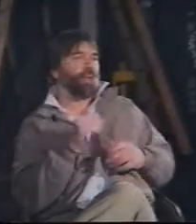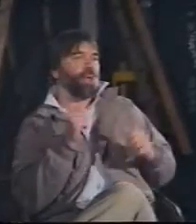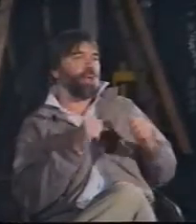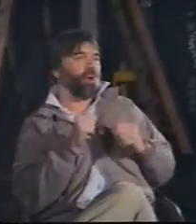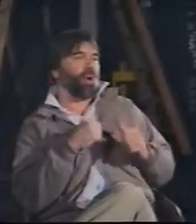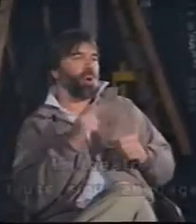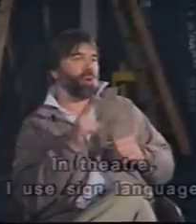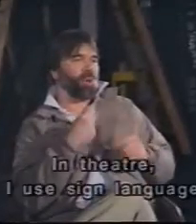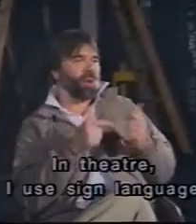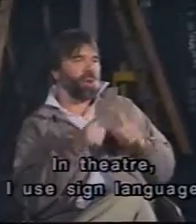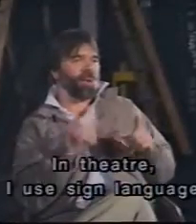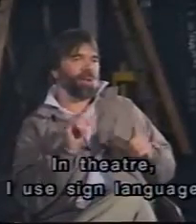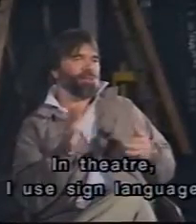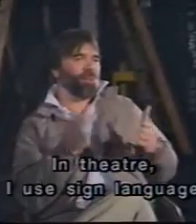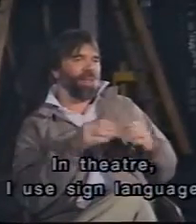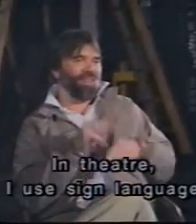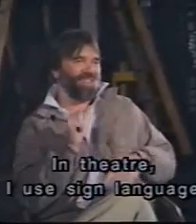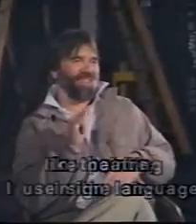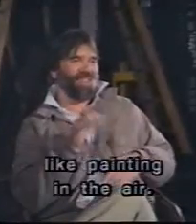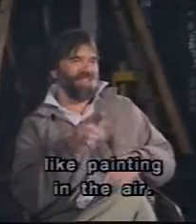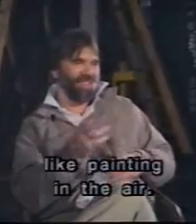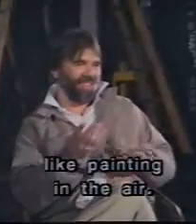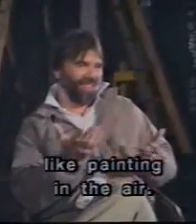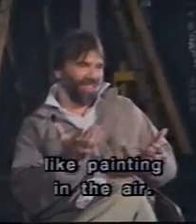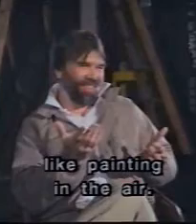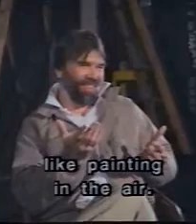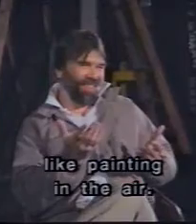In theater, I use sign language like painting in the air.